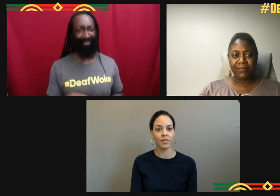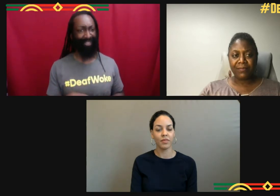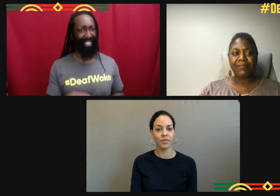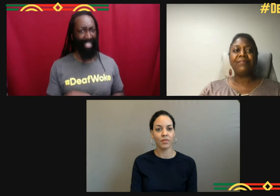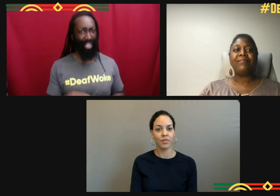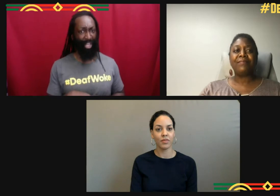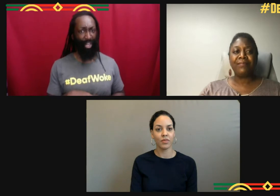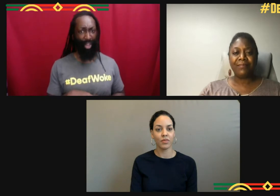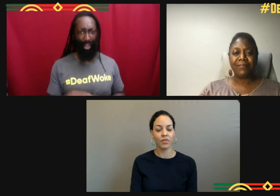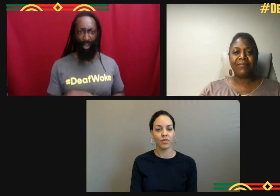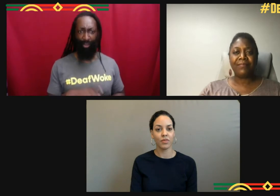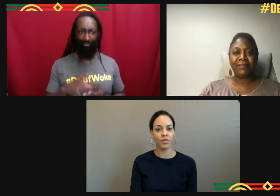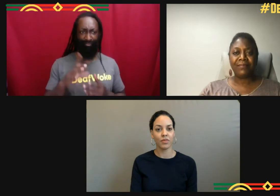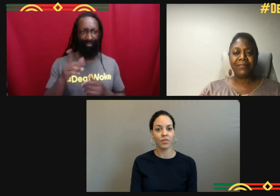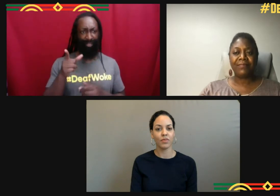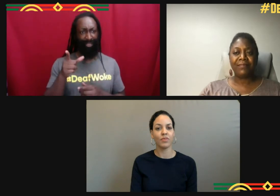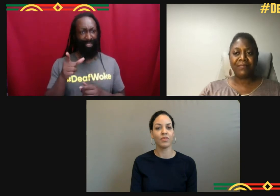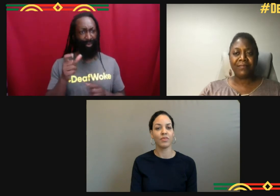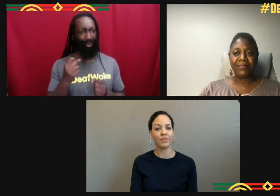dancer. Mm.